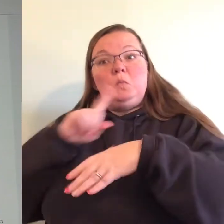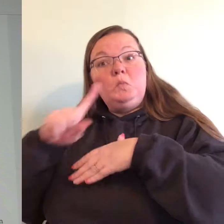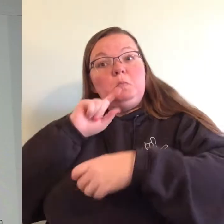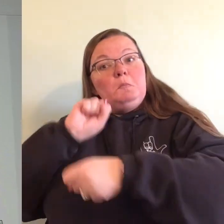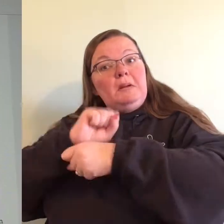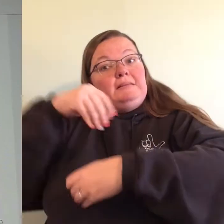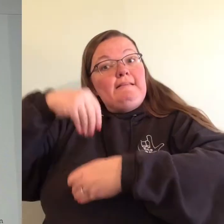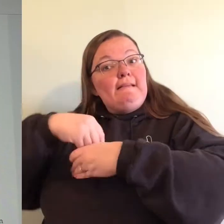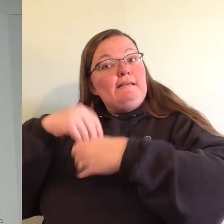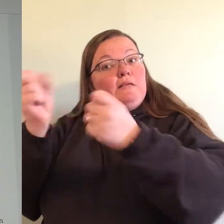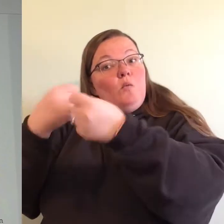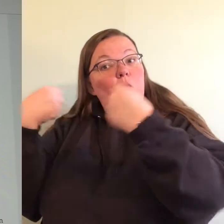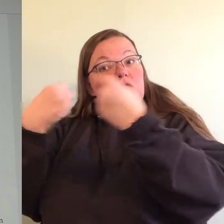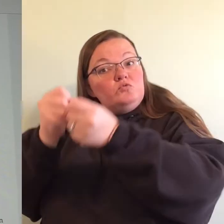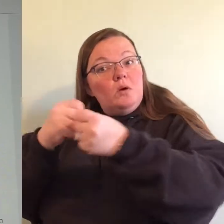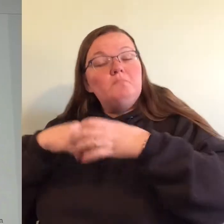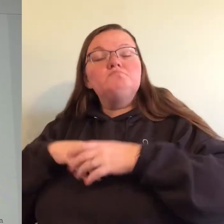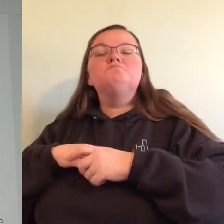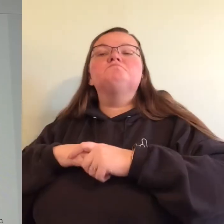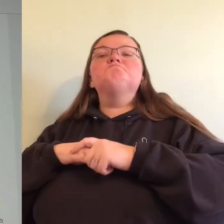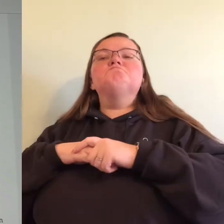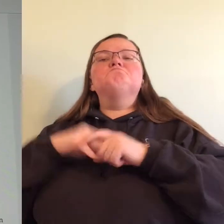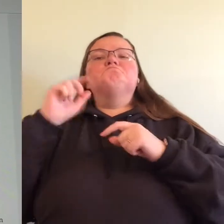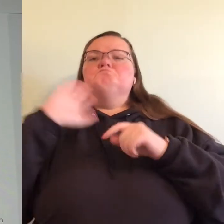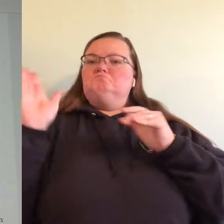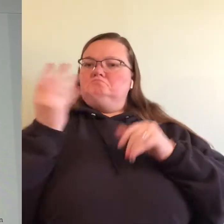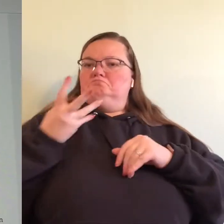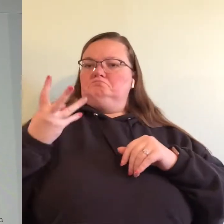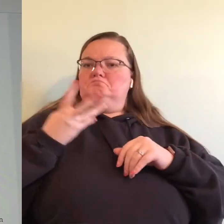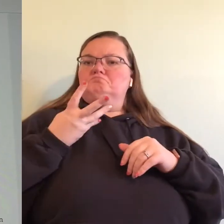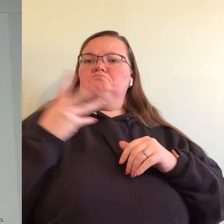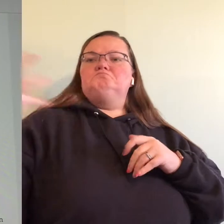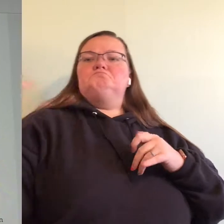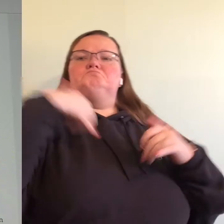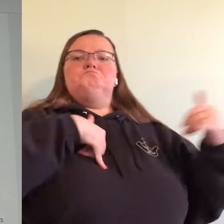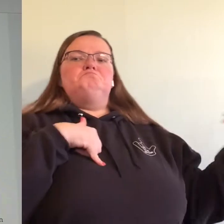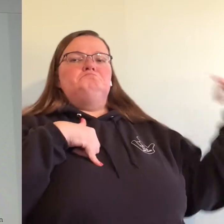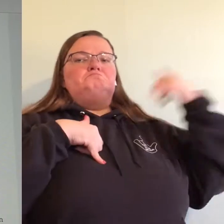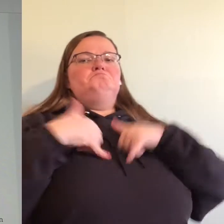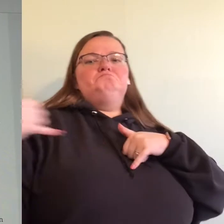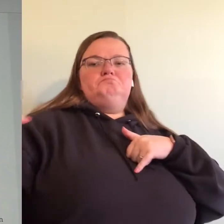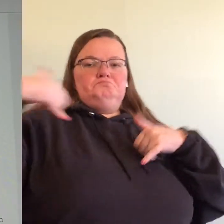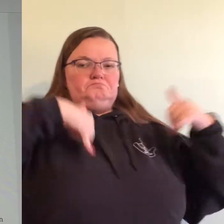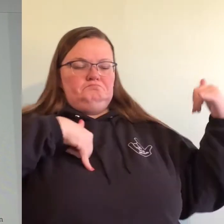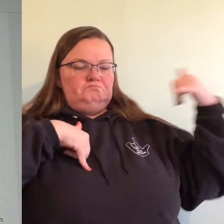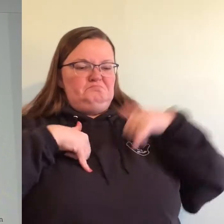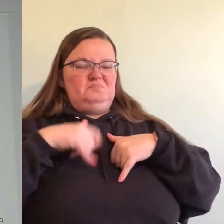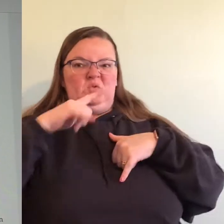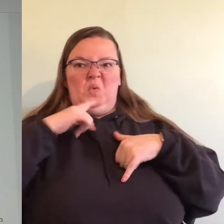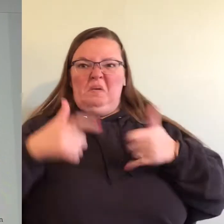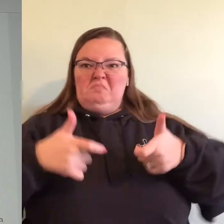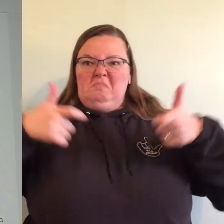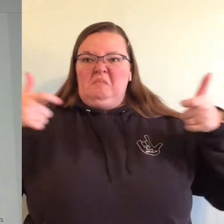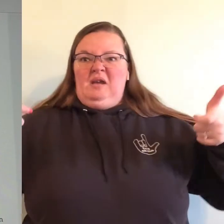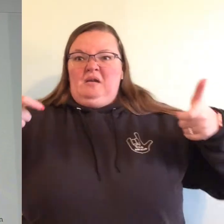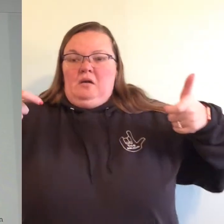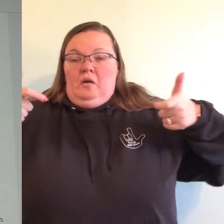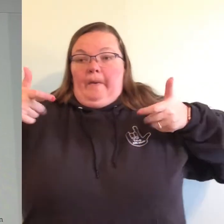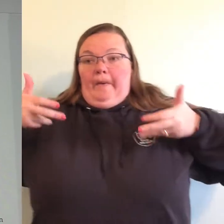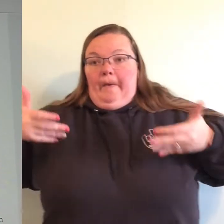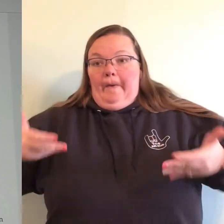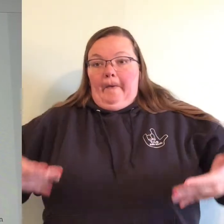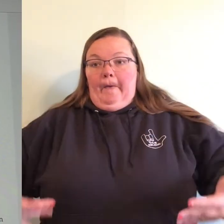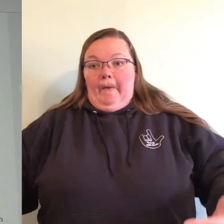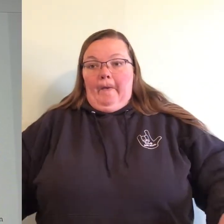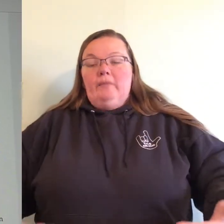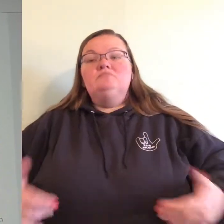wardrobe." They immediately carried out Susan's very sensible plan. The coats were rather too big for them, so they came down to